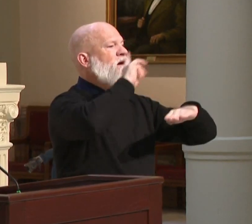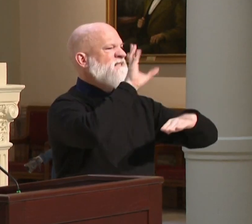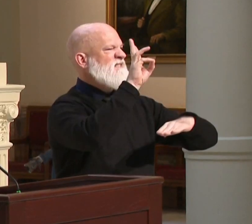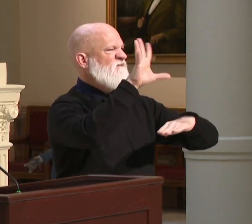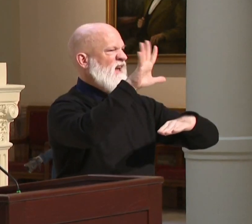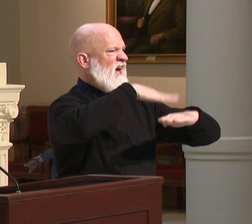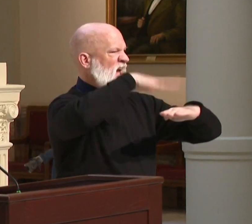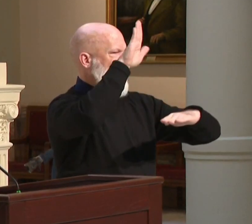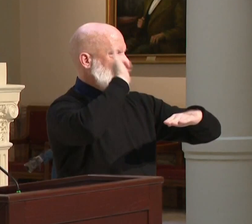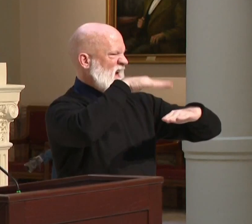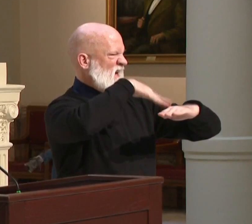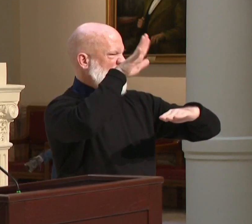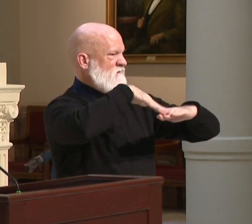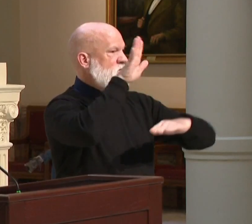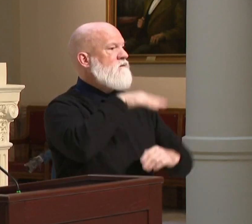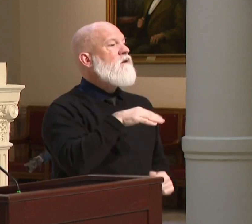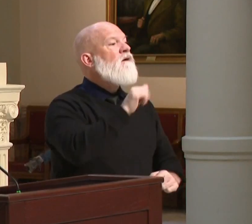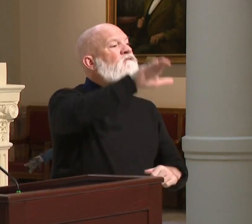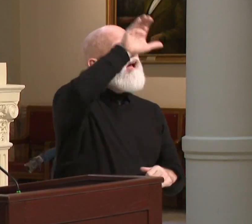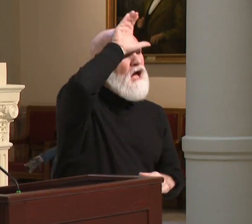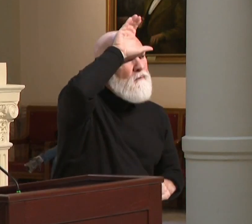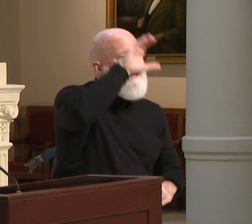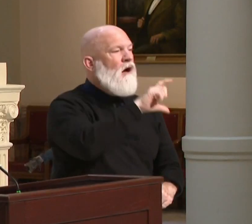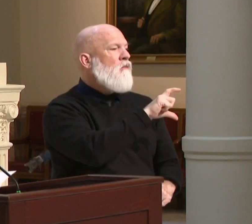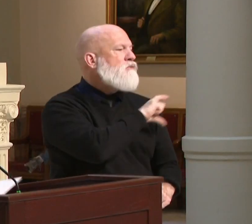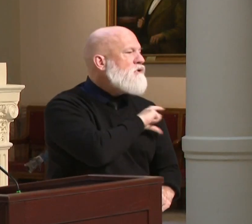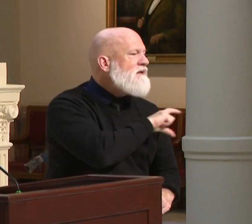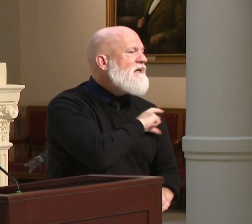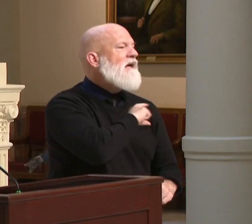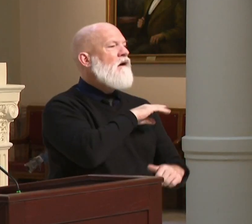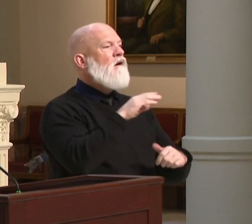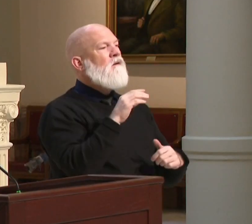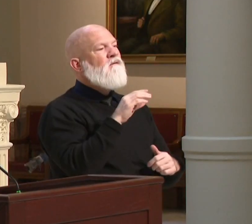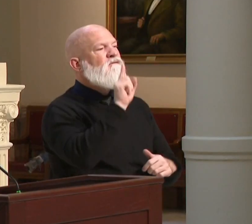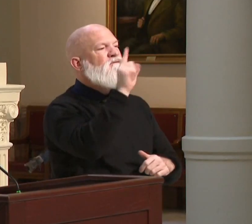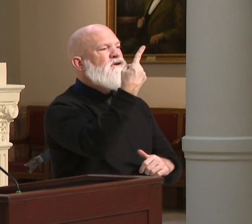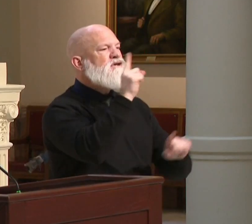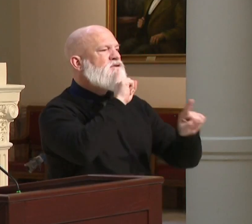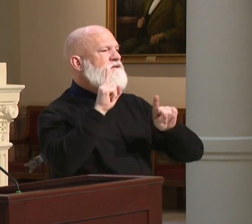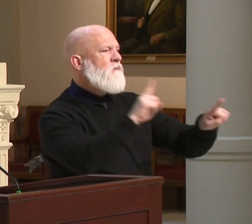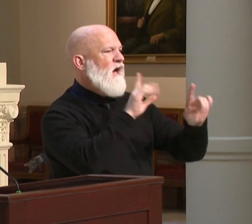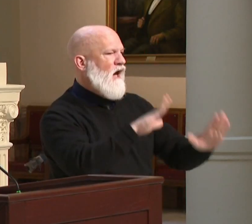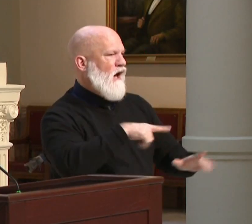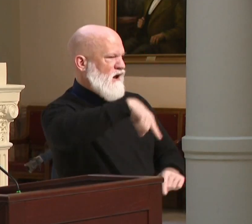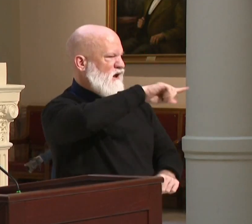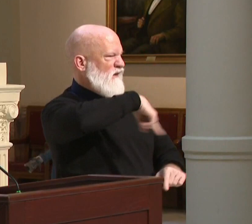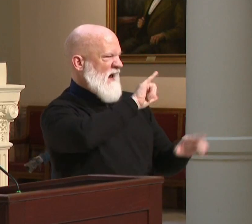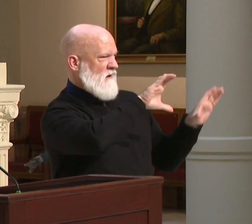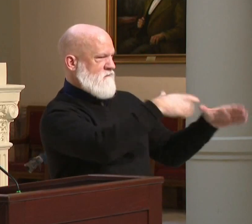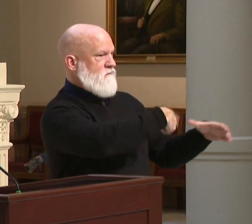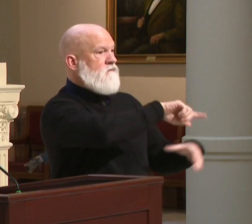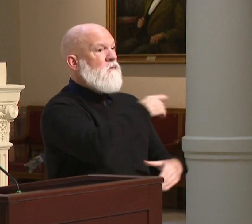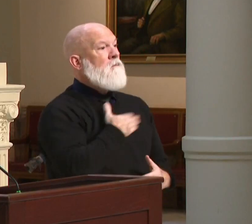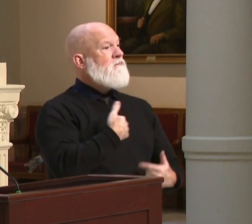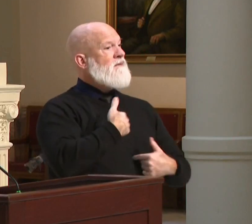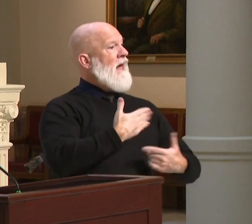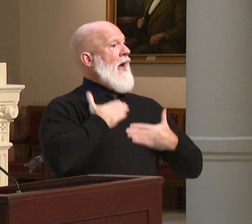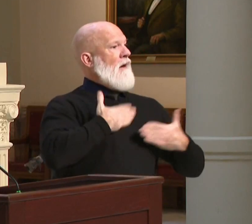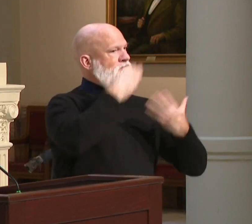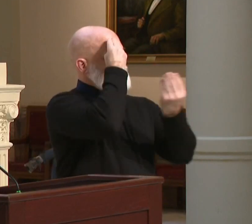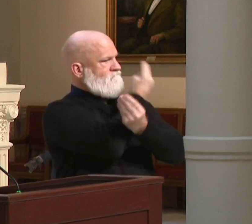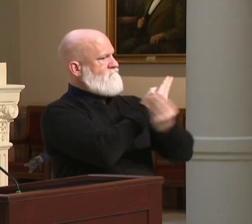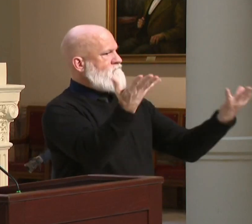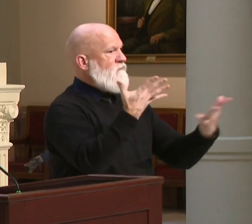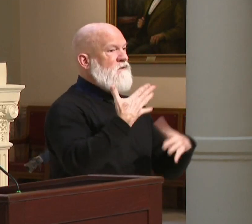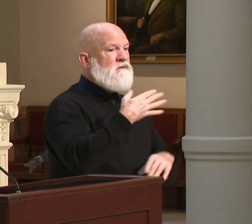and firefighter, law enforcement, as well as first responders. I'm happy to report that beginning soon, Georgians